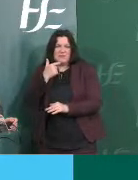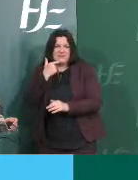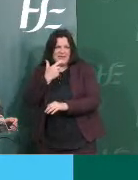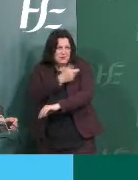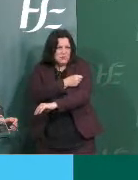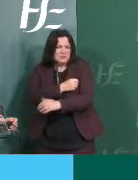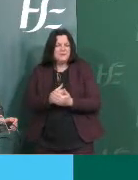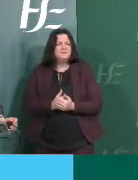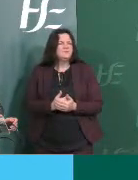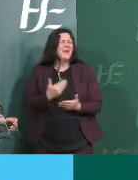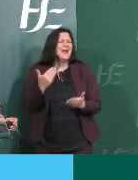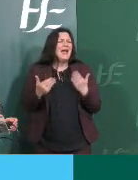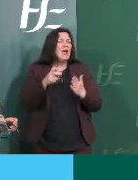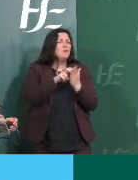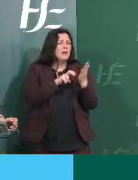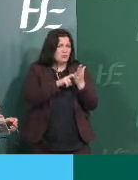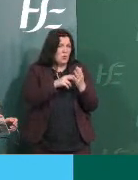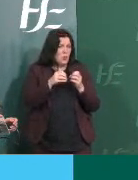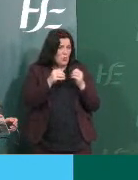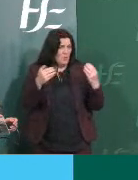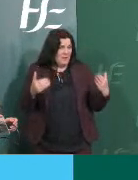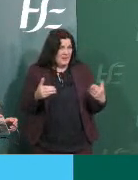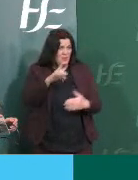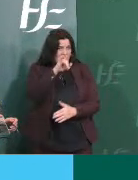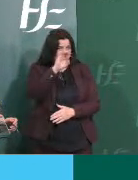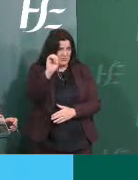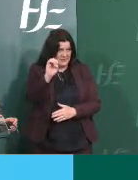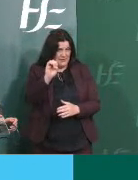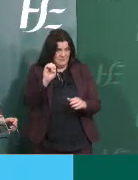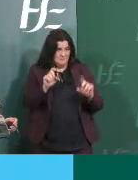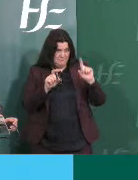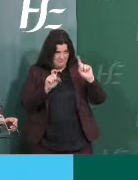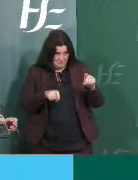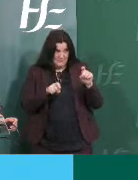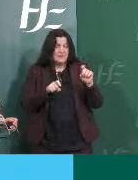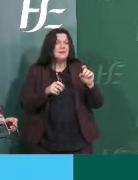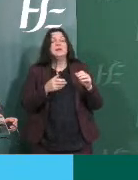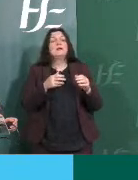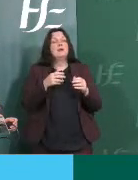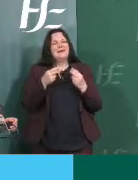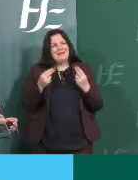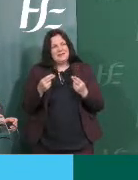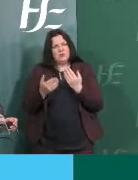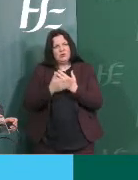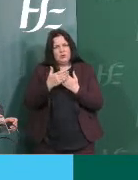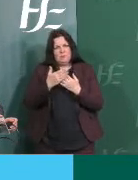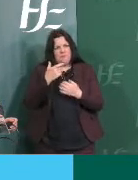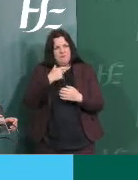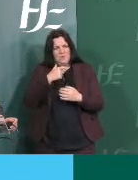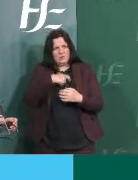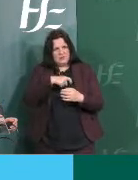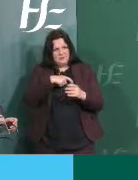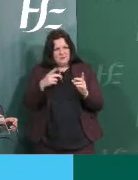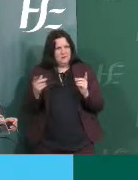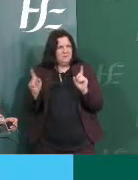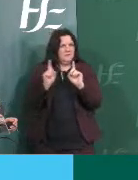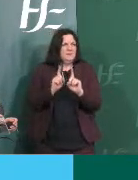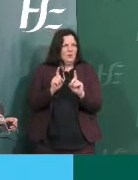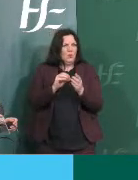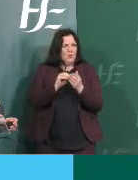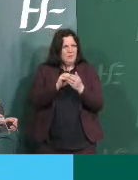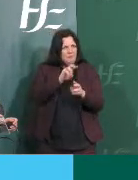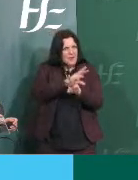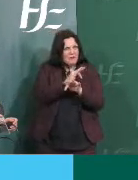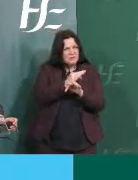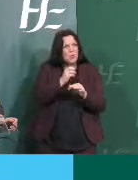So how do you register? Well, registration is open on the HSE portal. The young person needs to be registered by their parent or guardian and need to provide their contact details